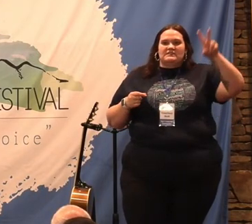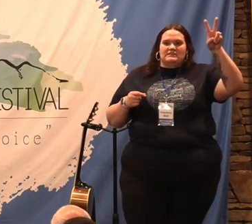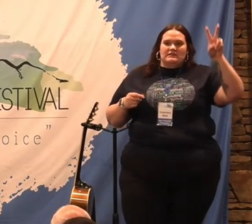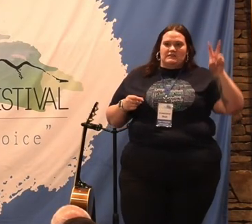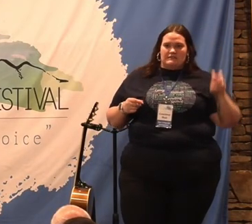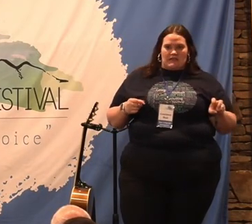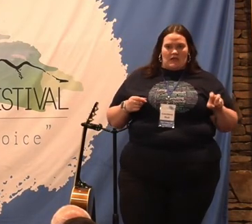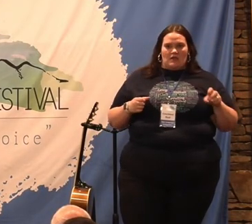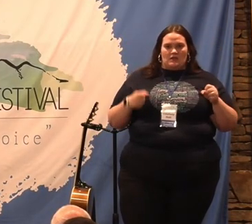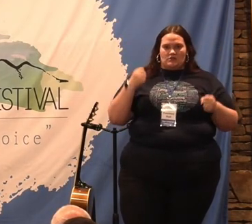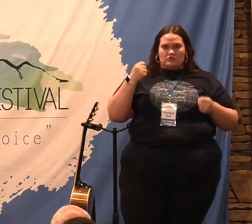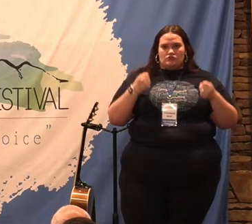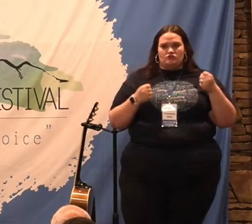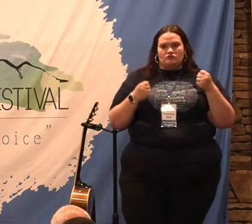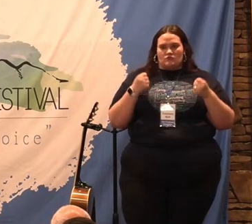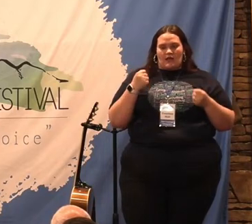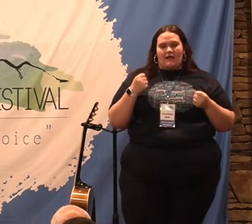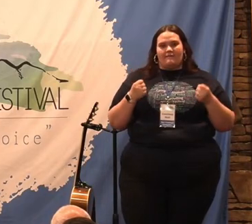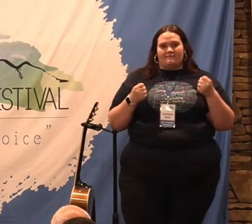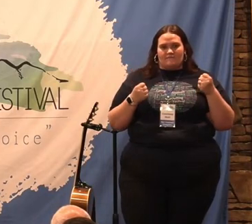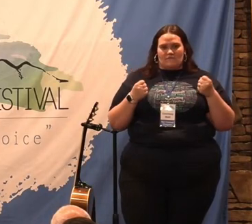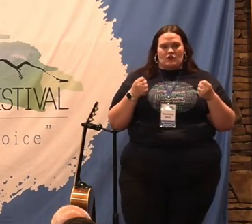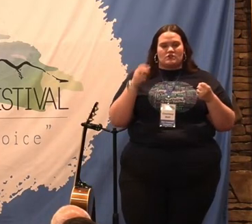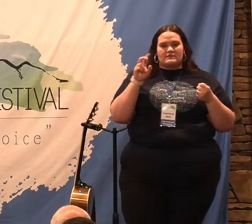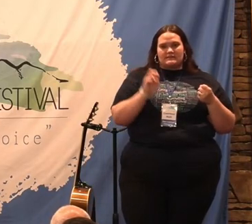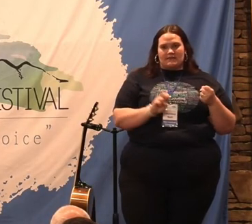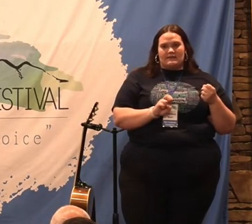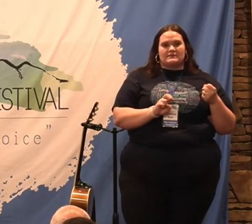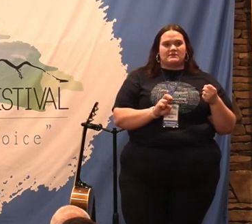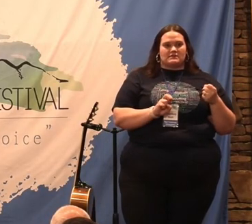driver's seat. It's his car.